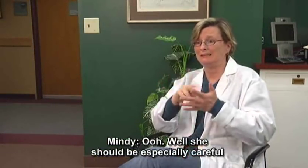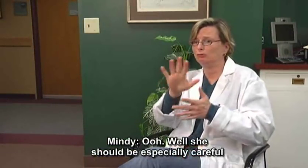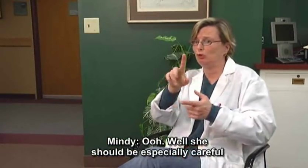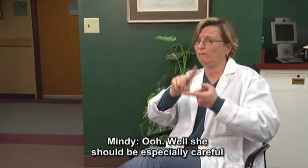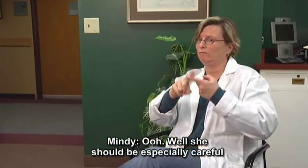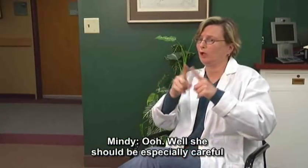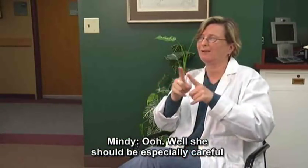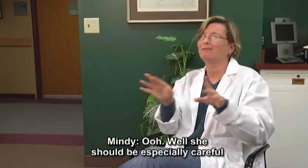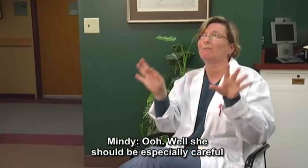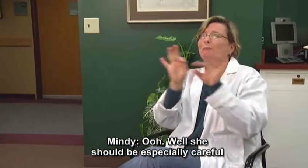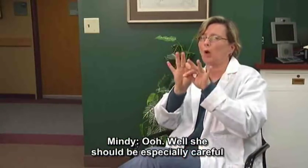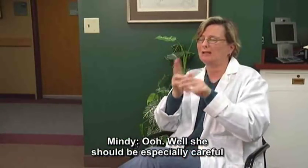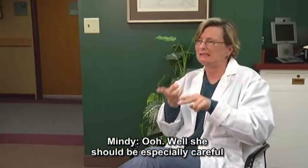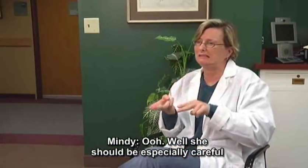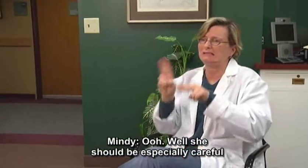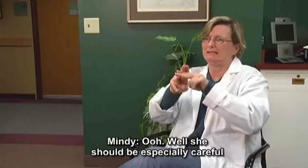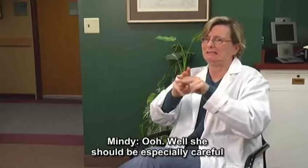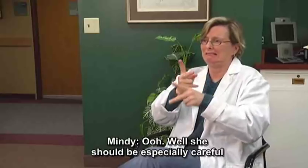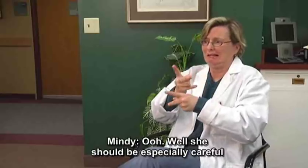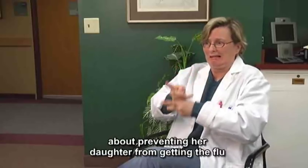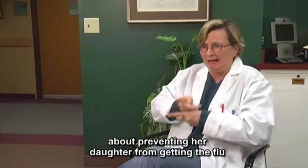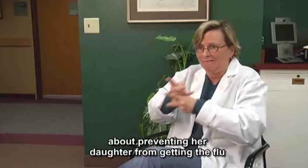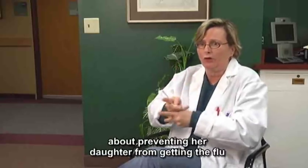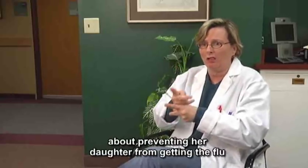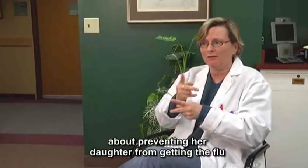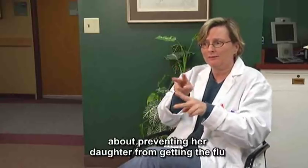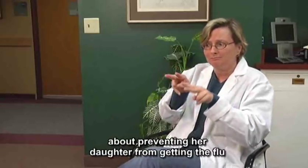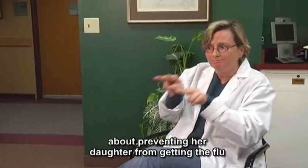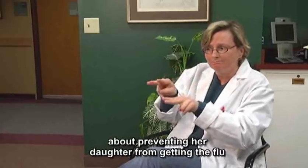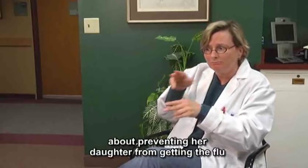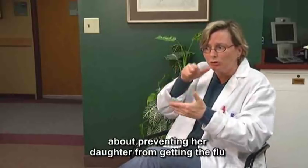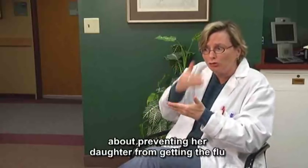well she should be especially careful about preventing her daughter from getting the flu